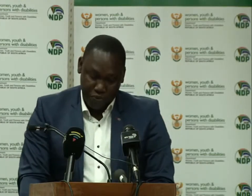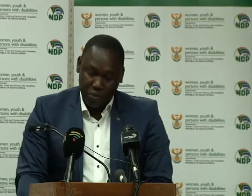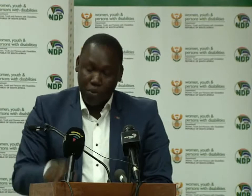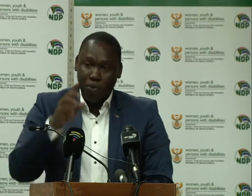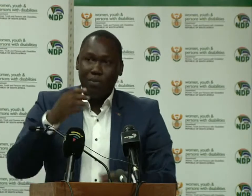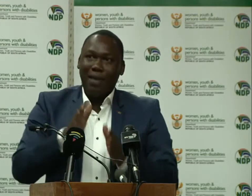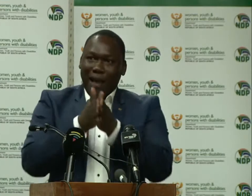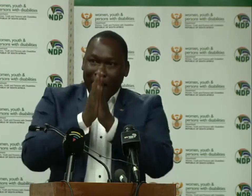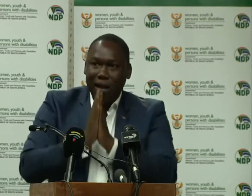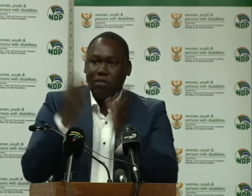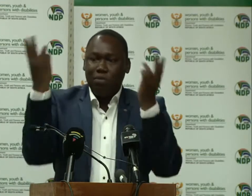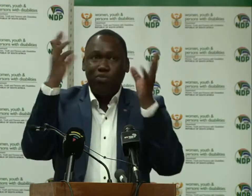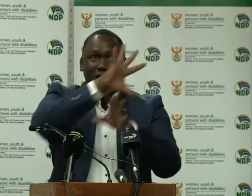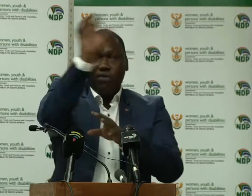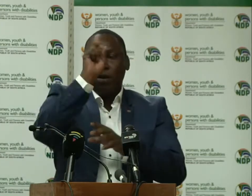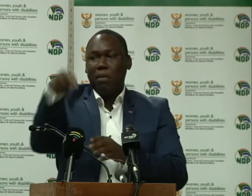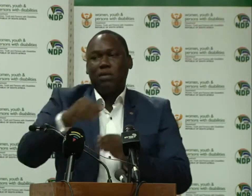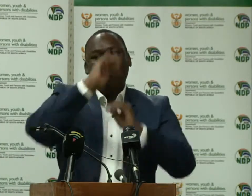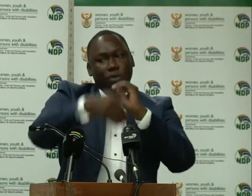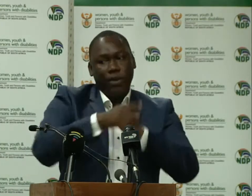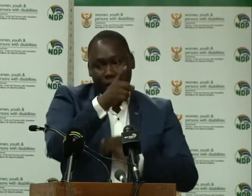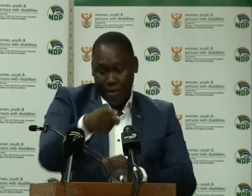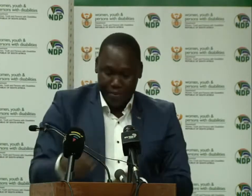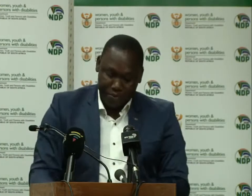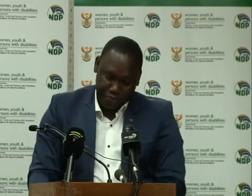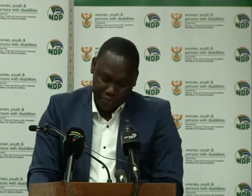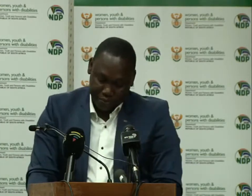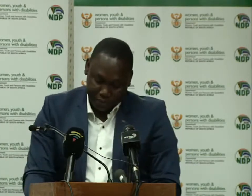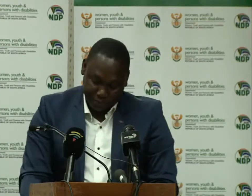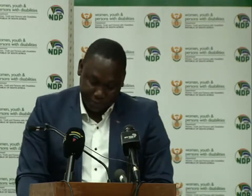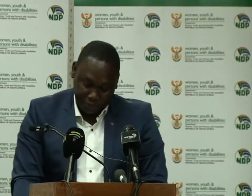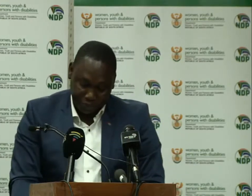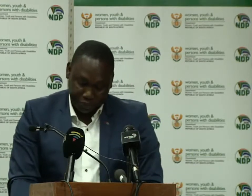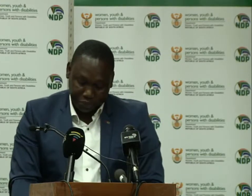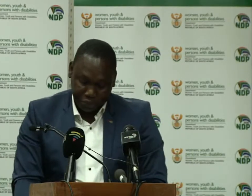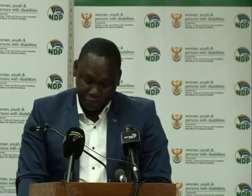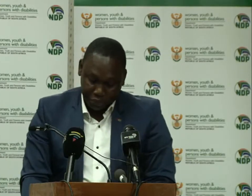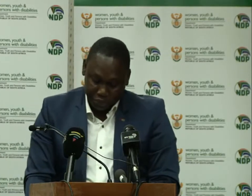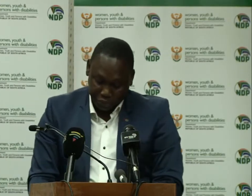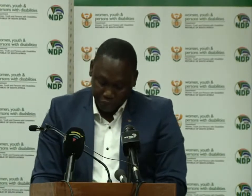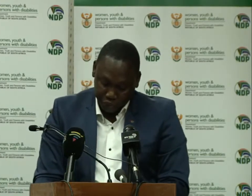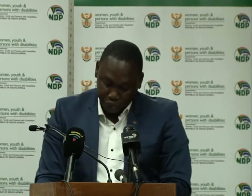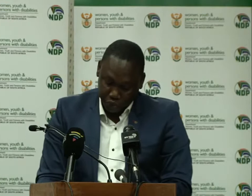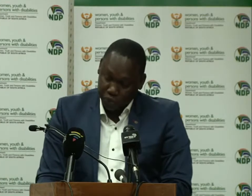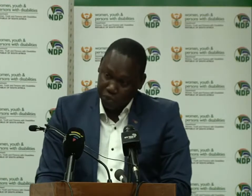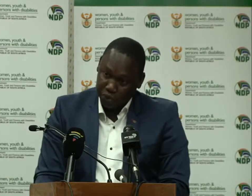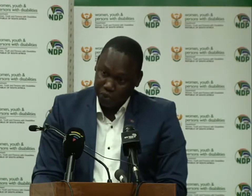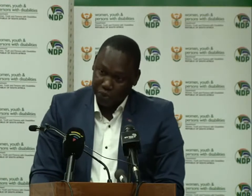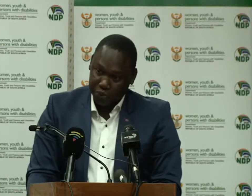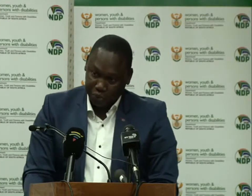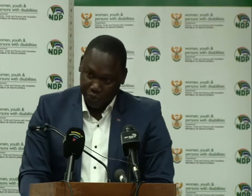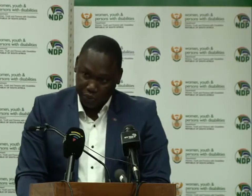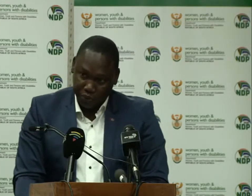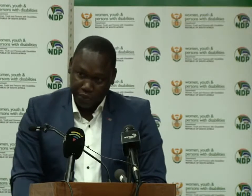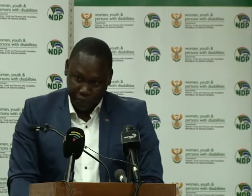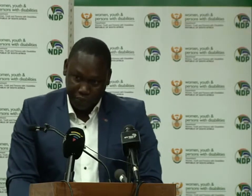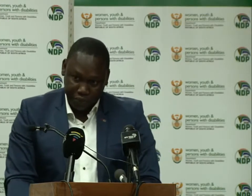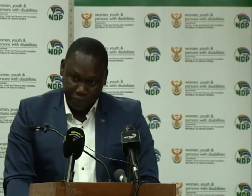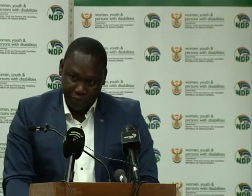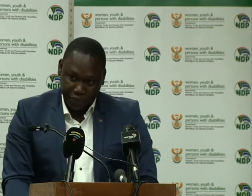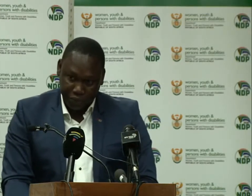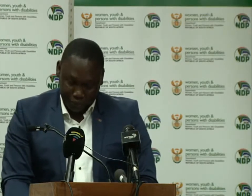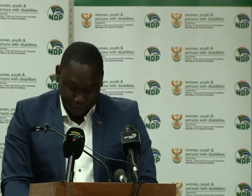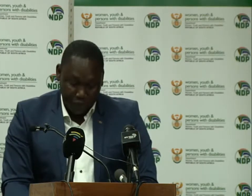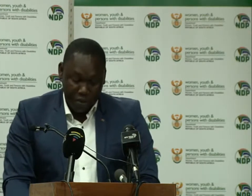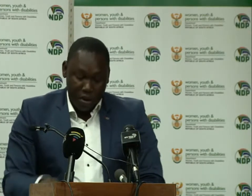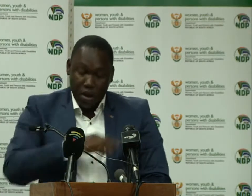abused, so we're not going to accept that. So we're asking people of South Africa to protect the women and disabled